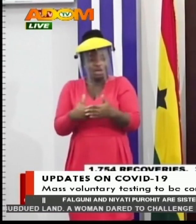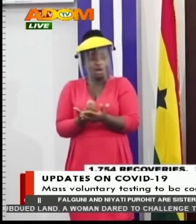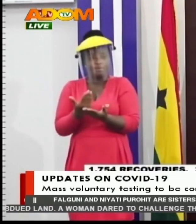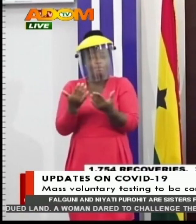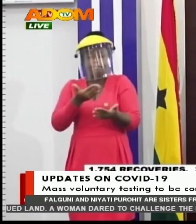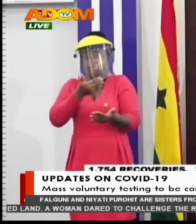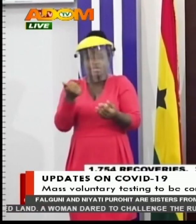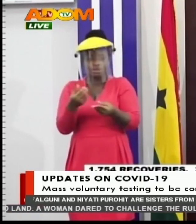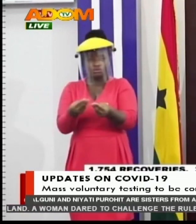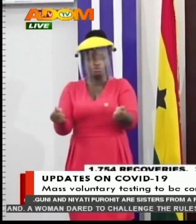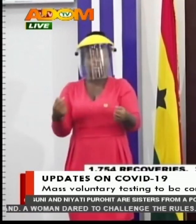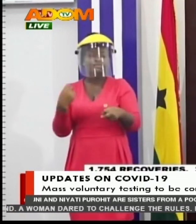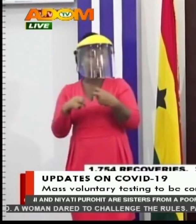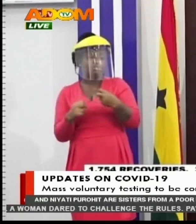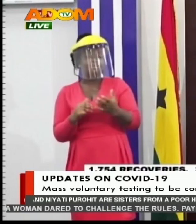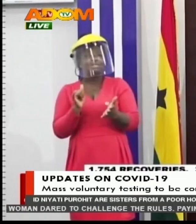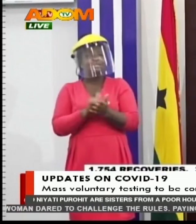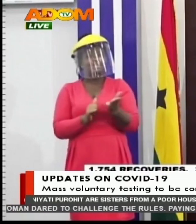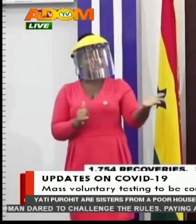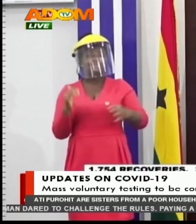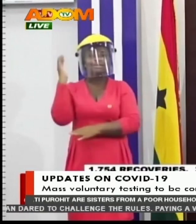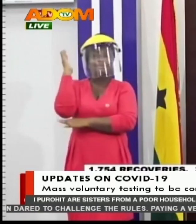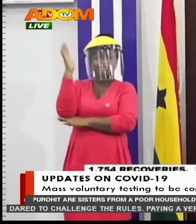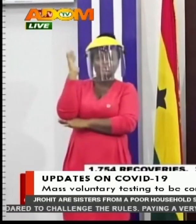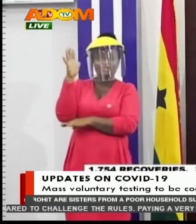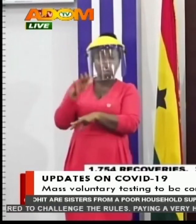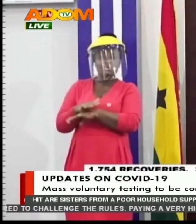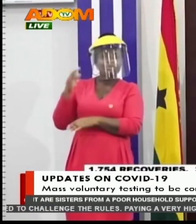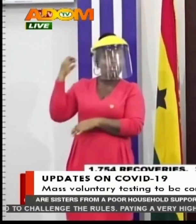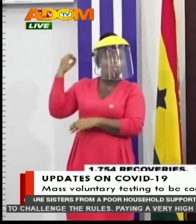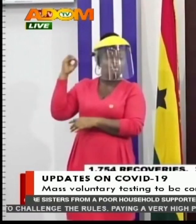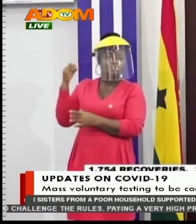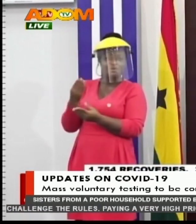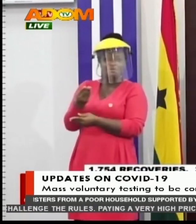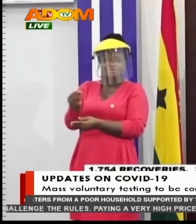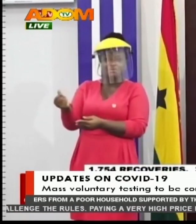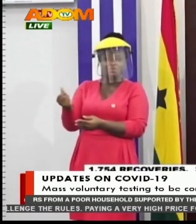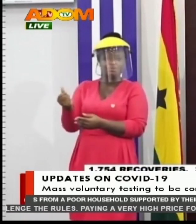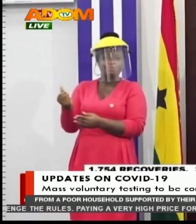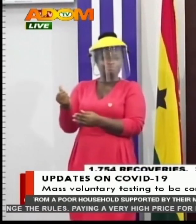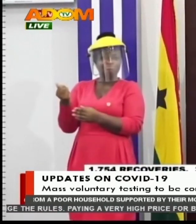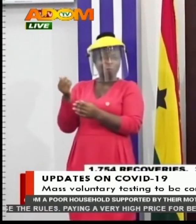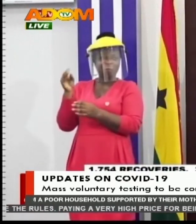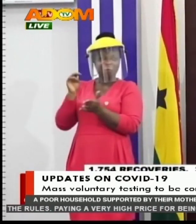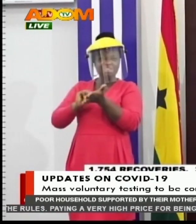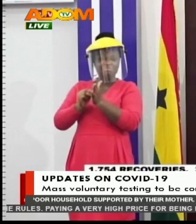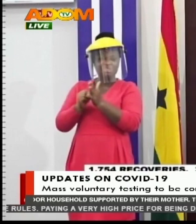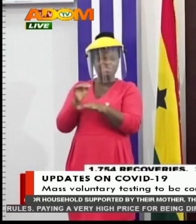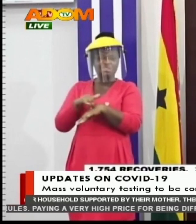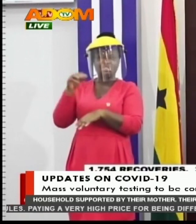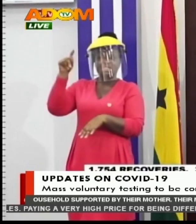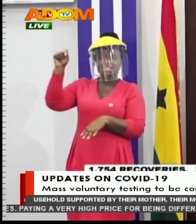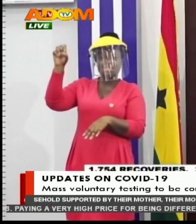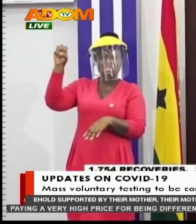factory. It's a fixed processing factory that had an employee who presented with respiratory